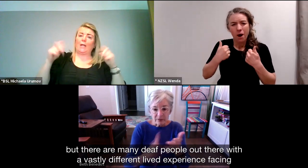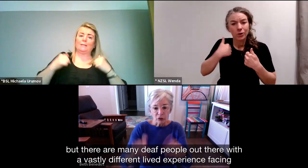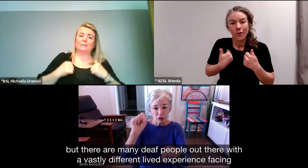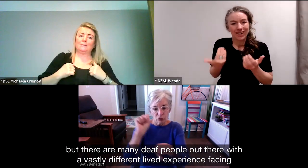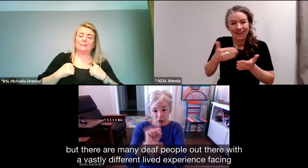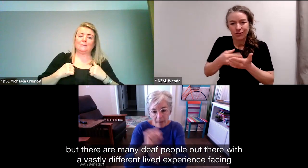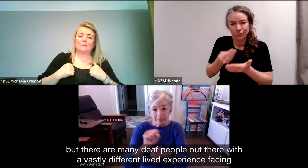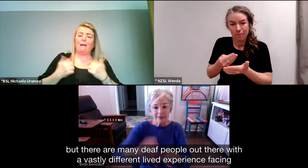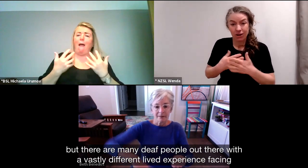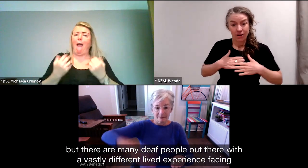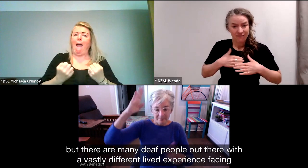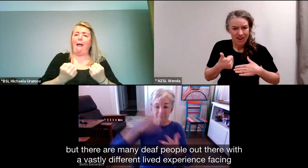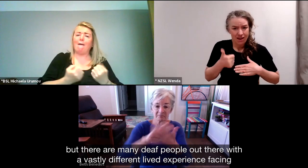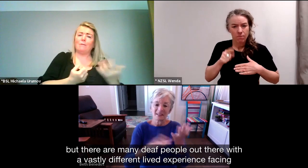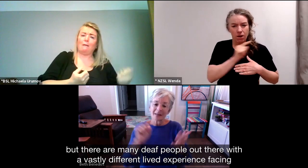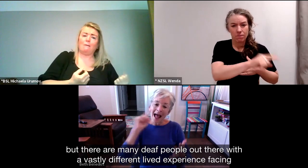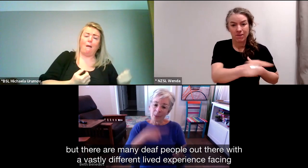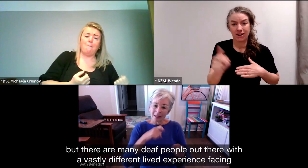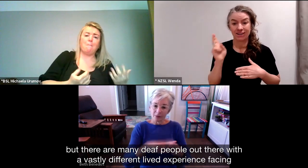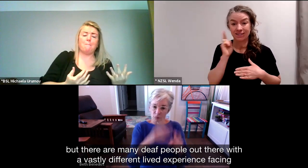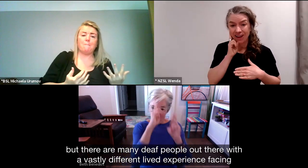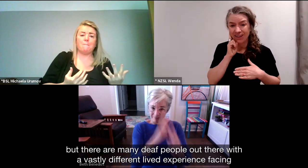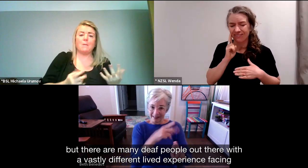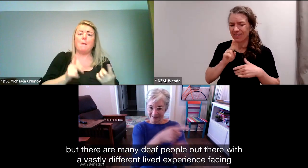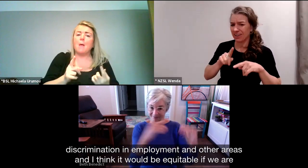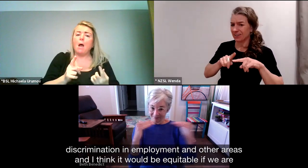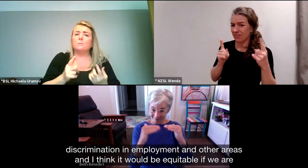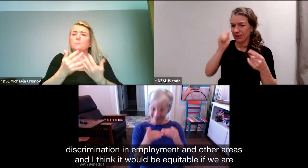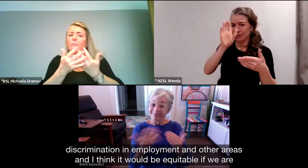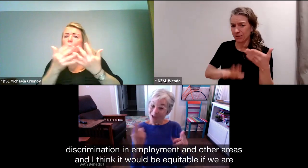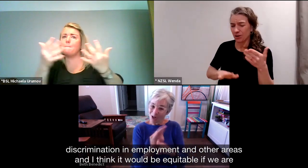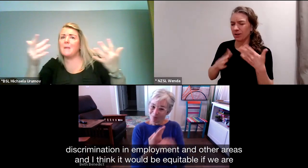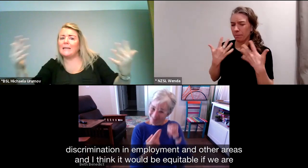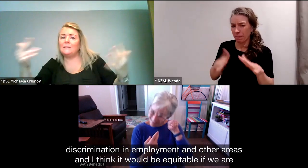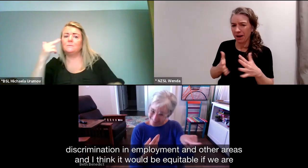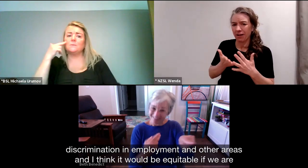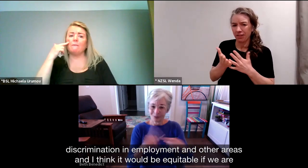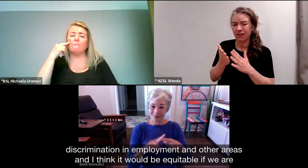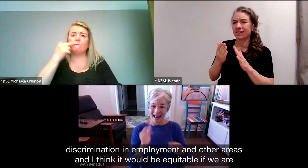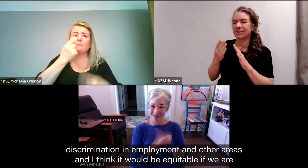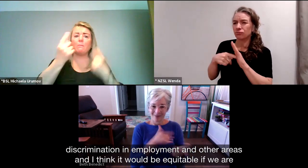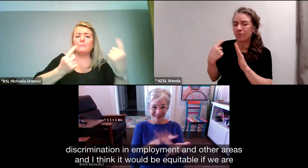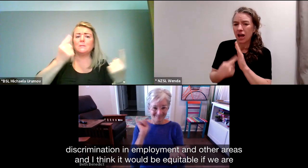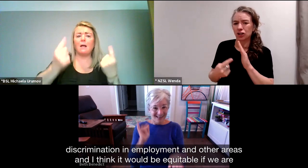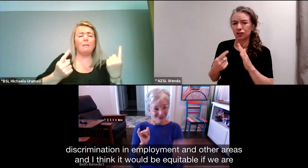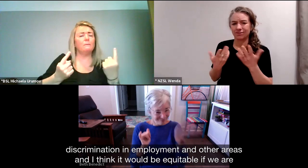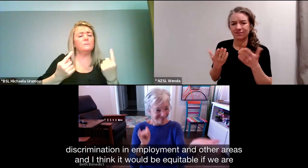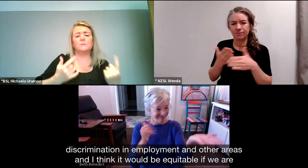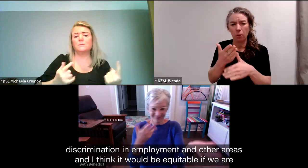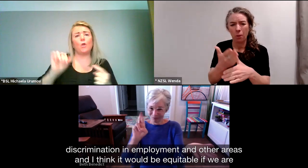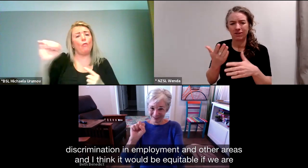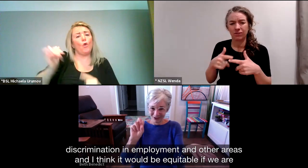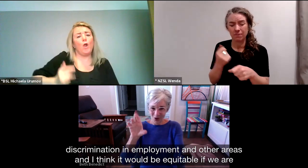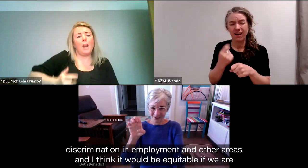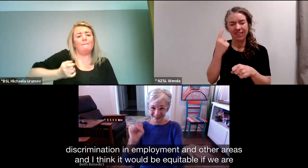there are many deaf people out there with a vastly different lived experience, facing discrimination in employment and other areas. So I think it would be